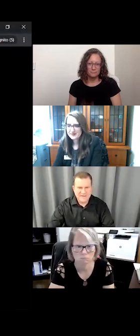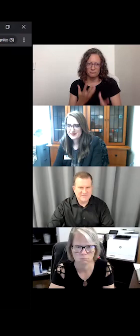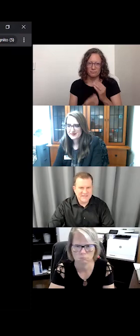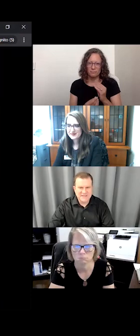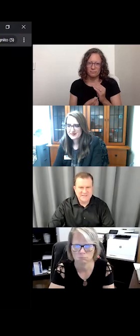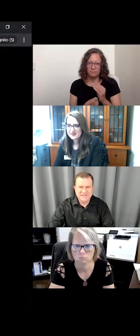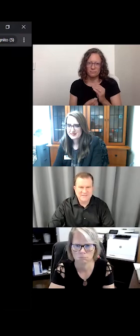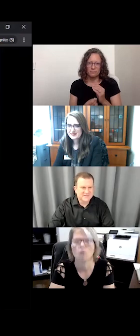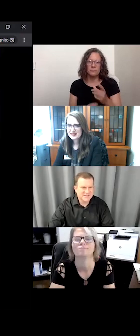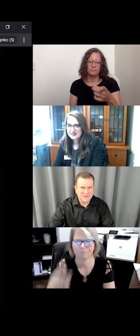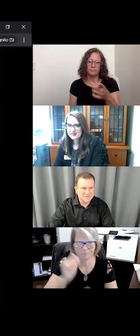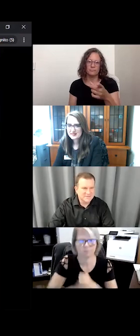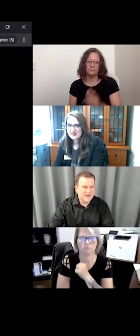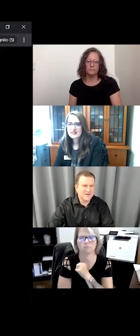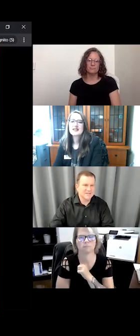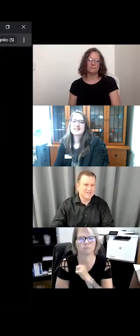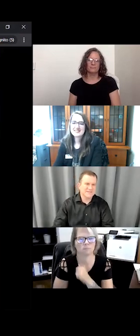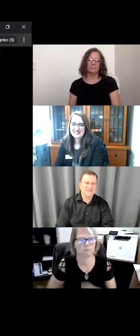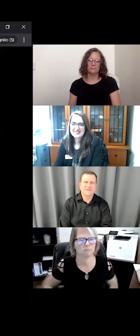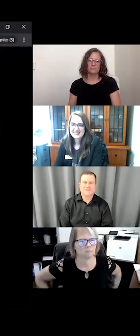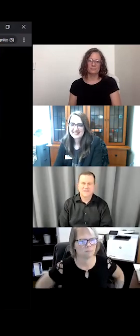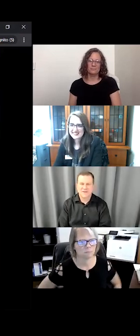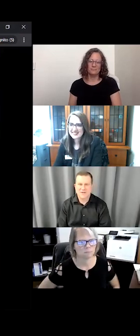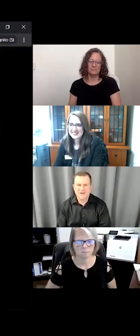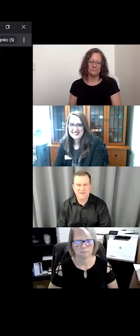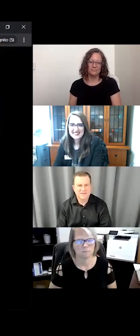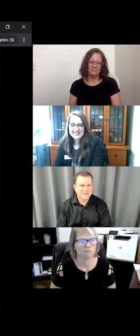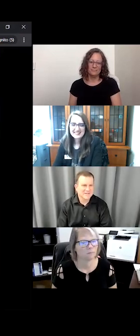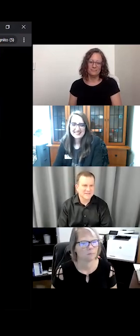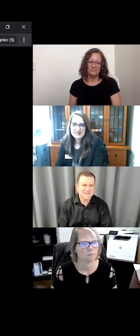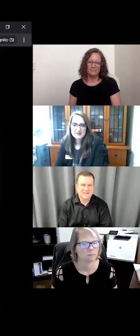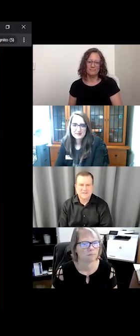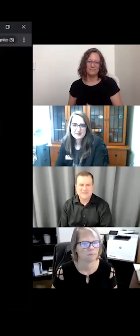If I can find it. Is it gone? There it is. Here we are.